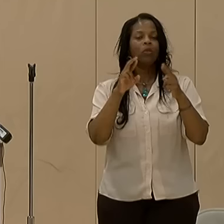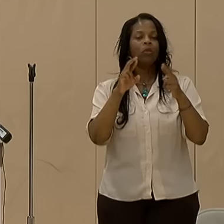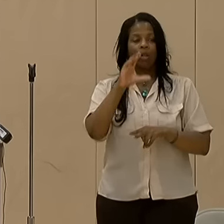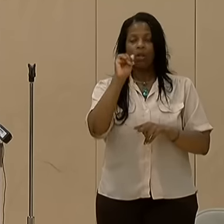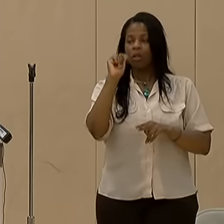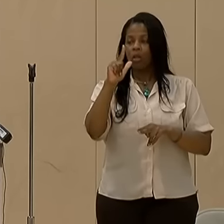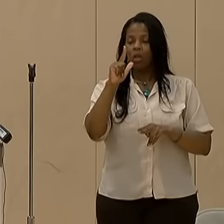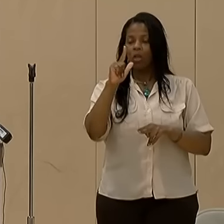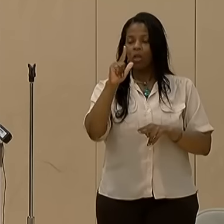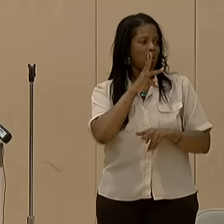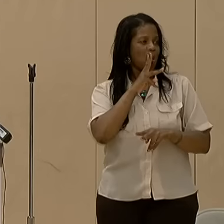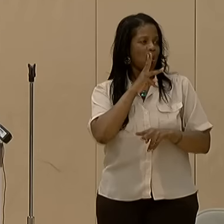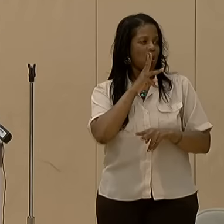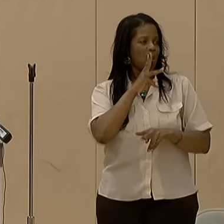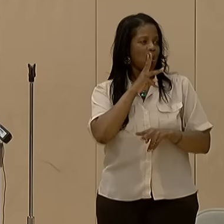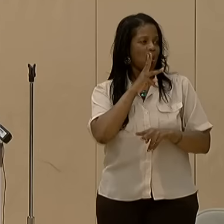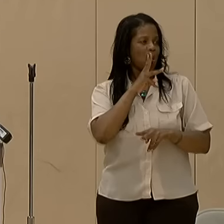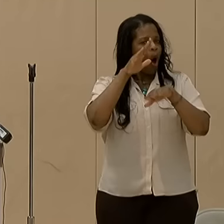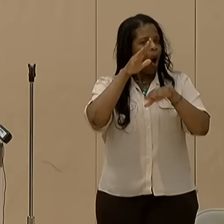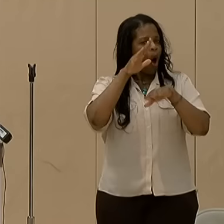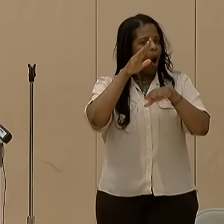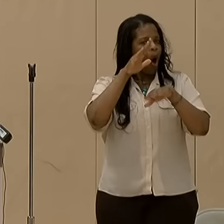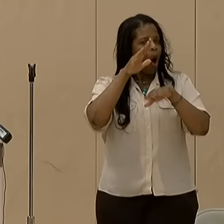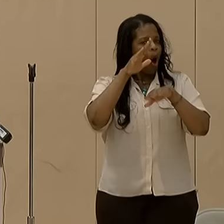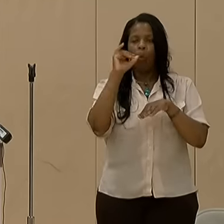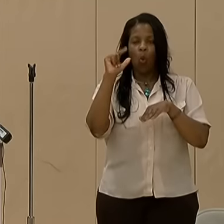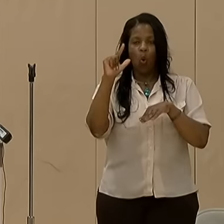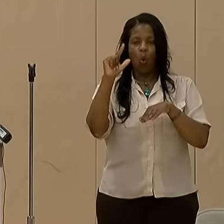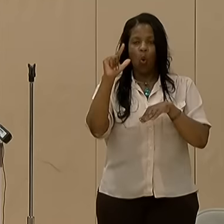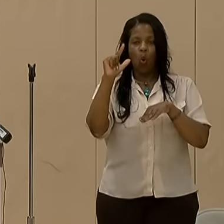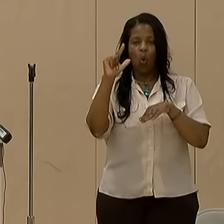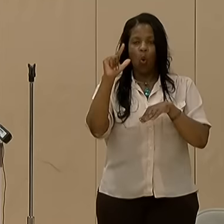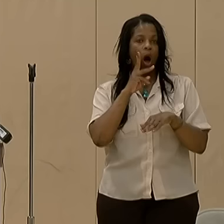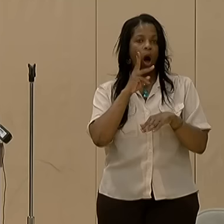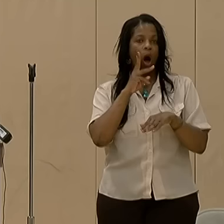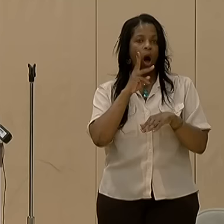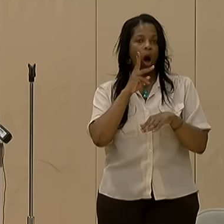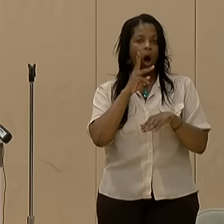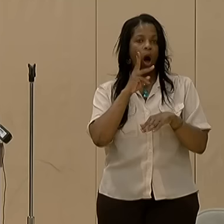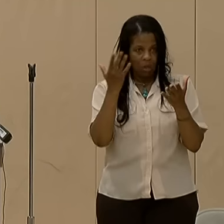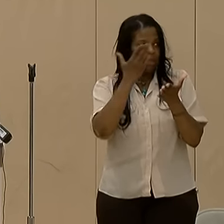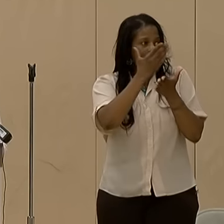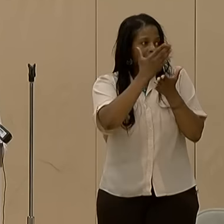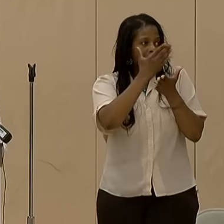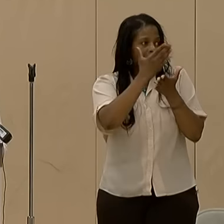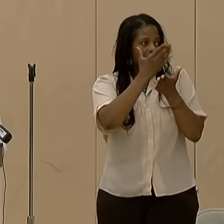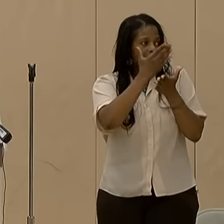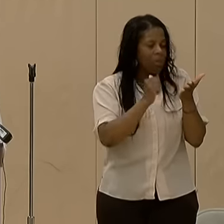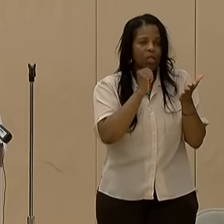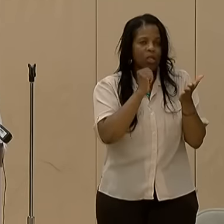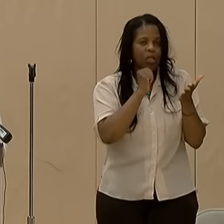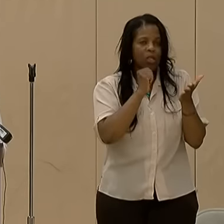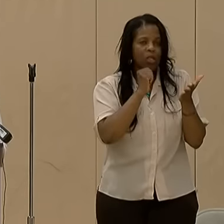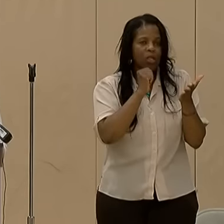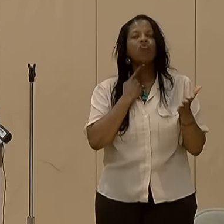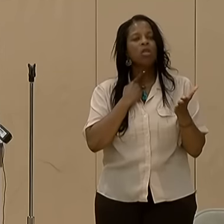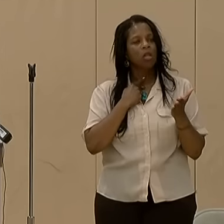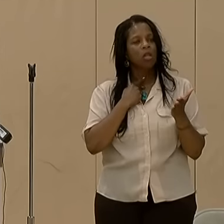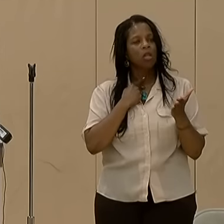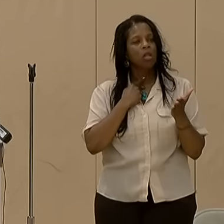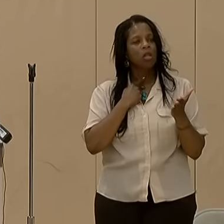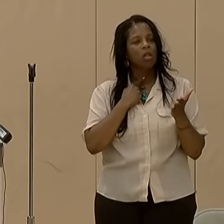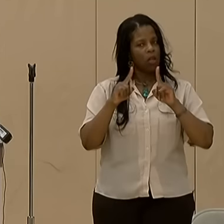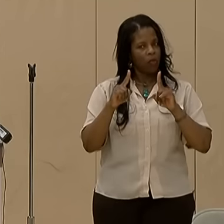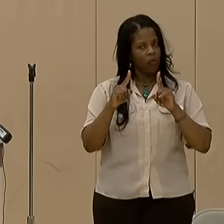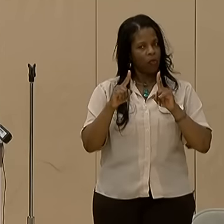is on a boil water notice. Some of you are on a do not drink, and there is a difference between the two. There